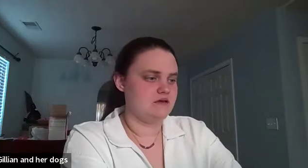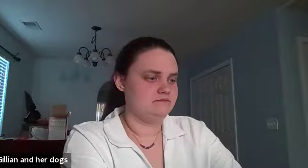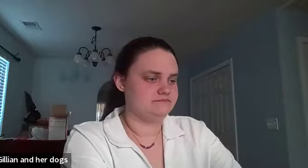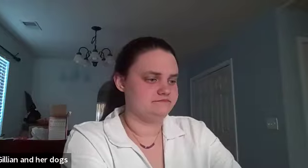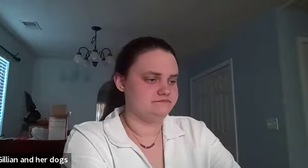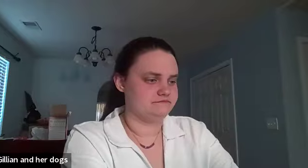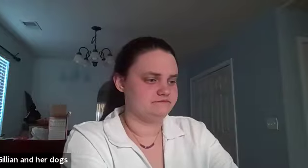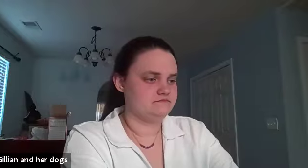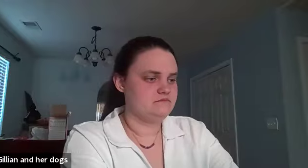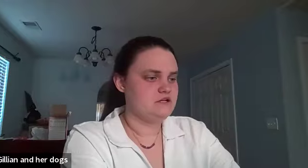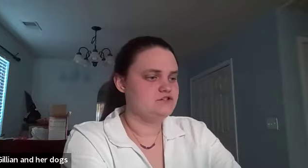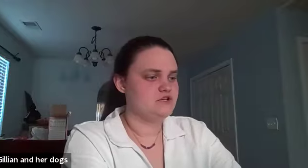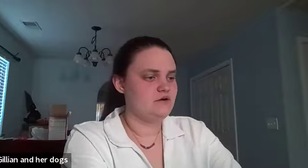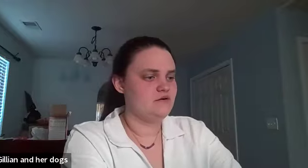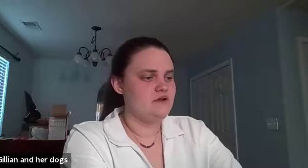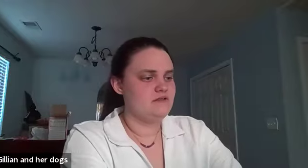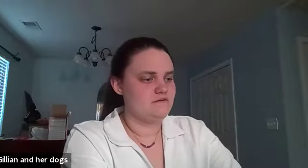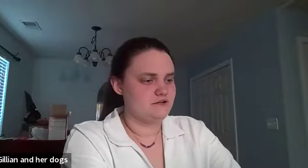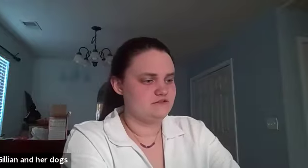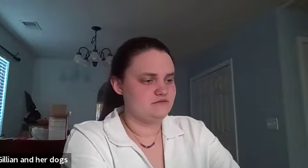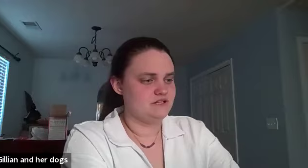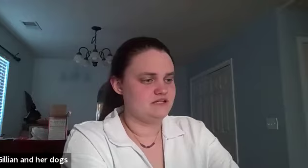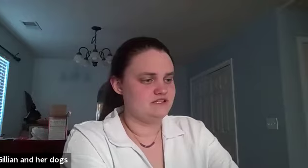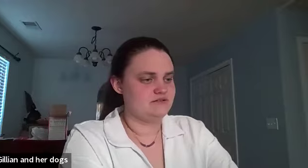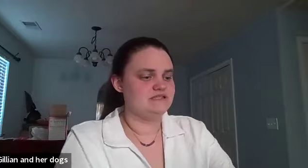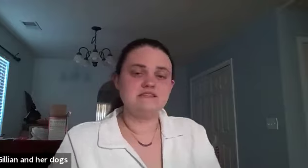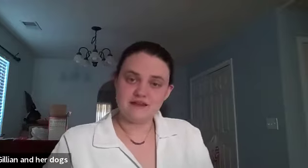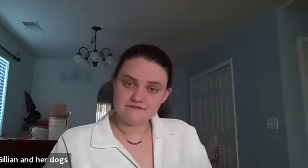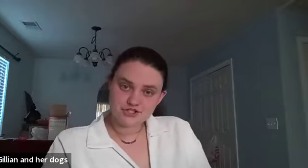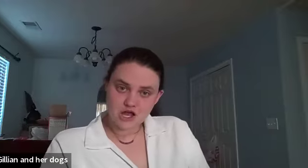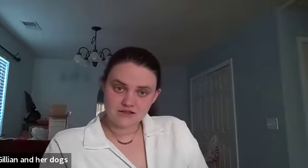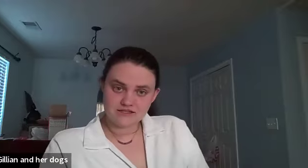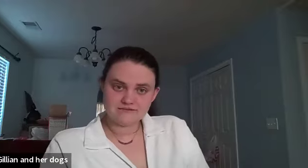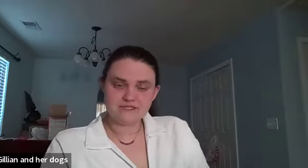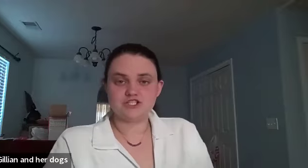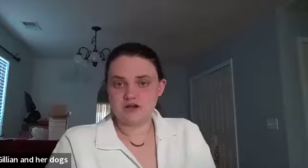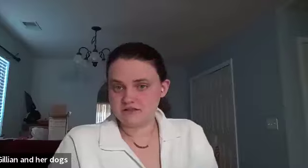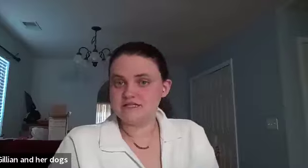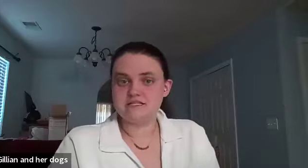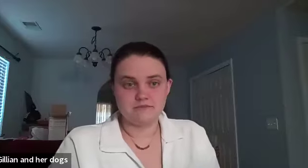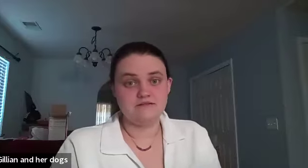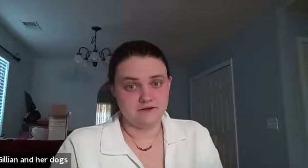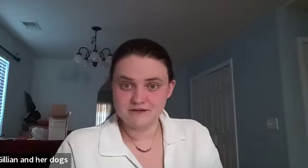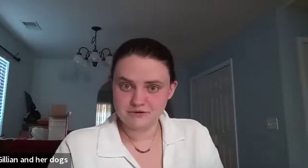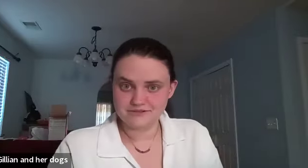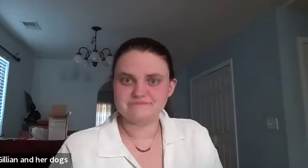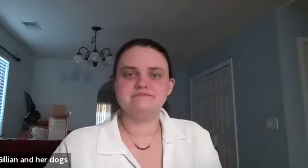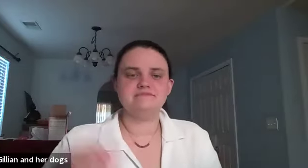Okay. So the first one we're gonna do is the sign for chocolate because chocolate is yummy and very important.